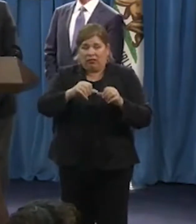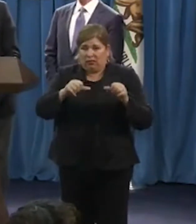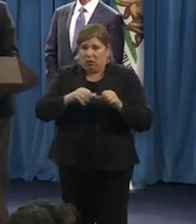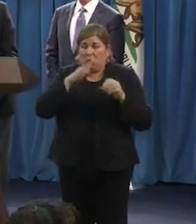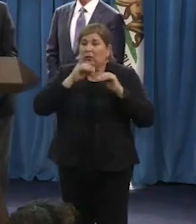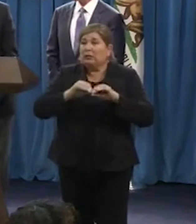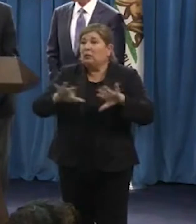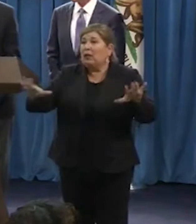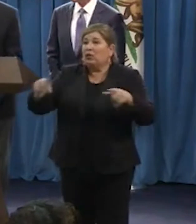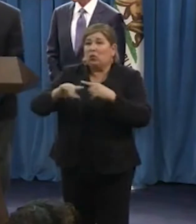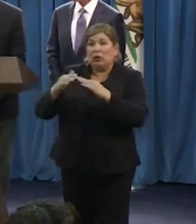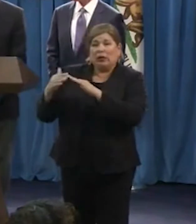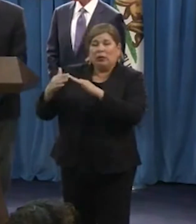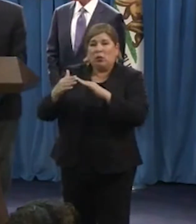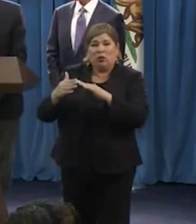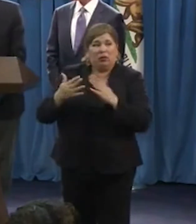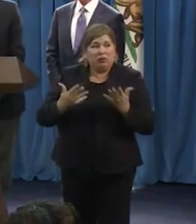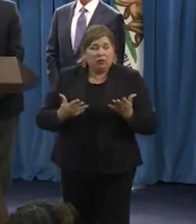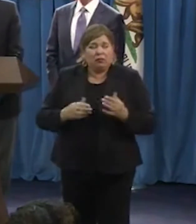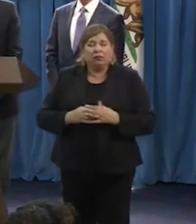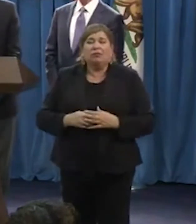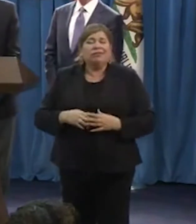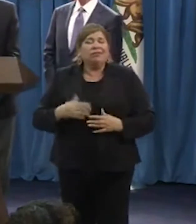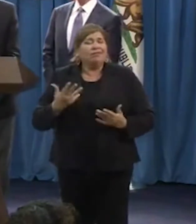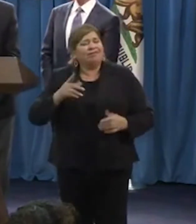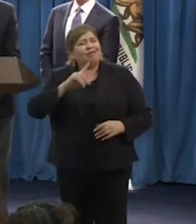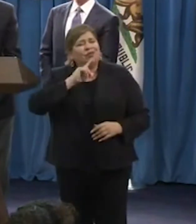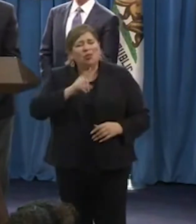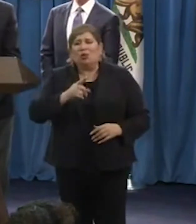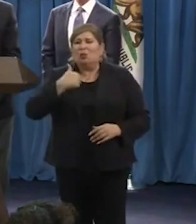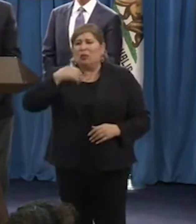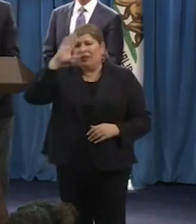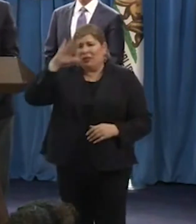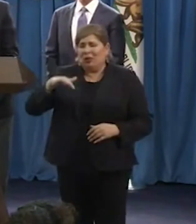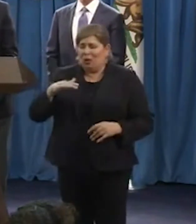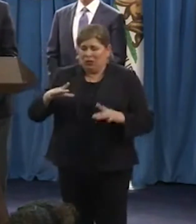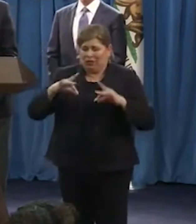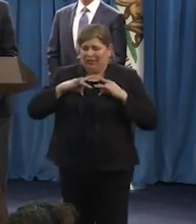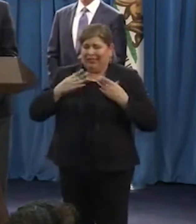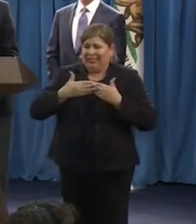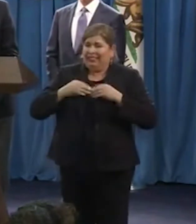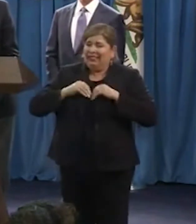Certainly. I mean, we know that there's widespread transmission, right? So